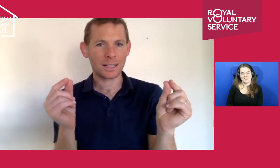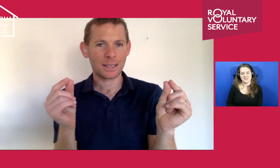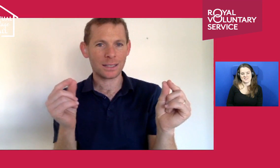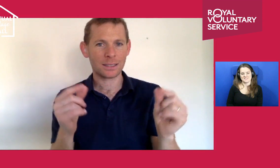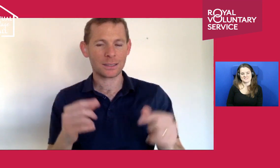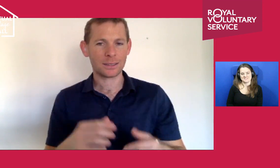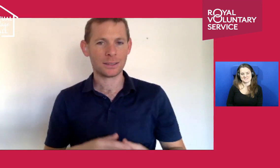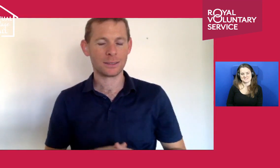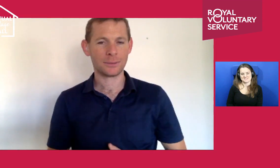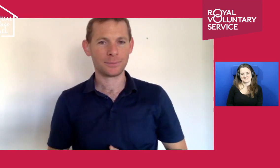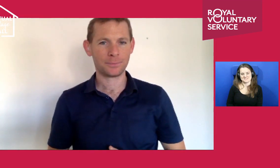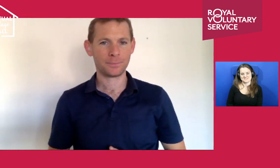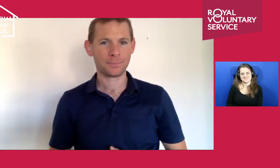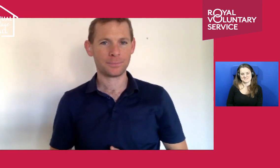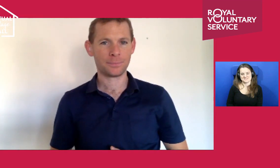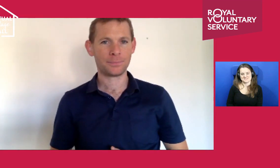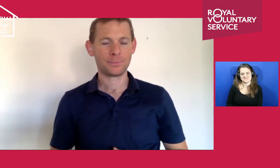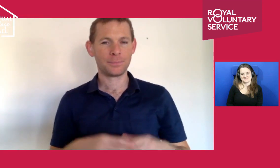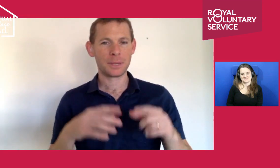Banana.